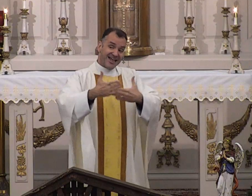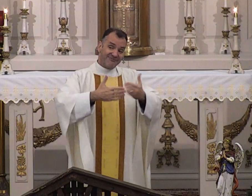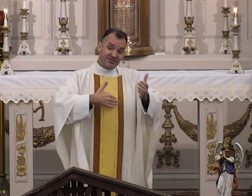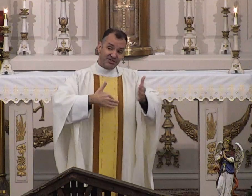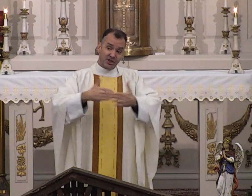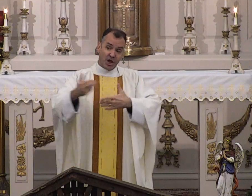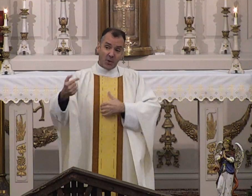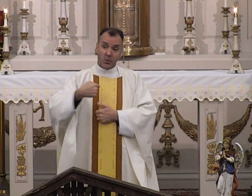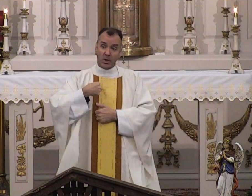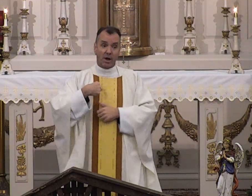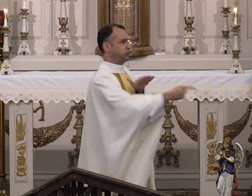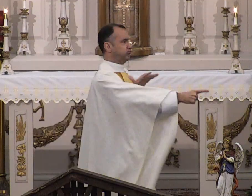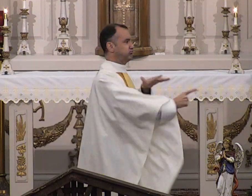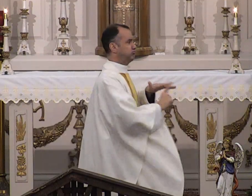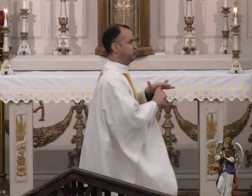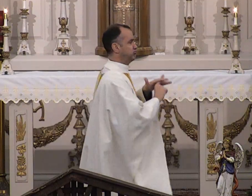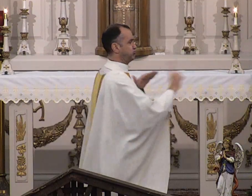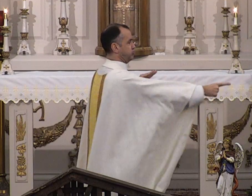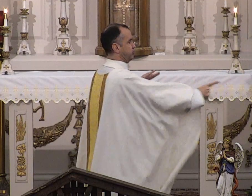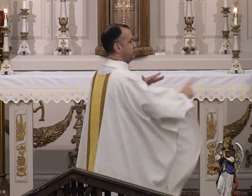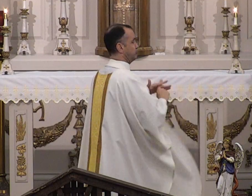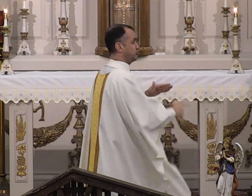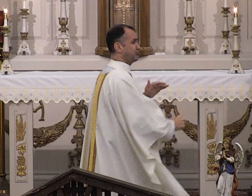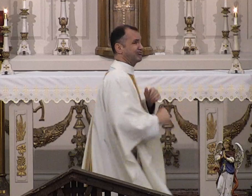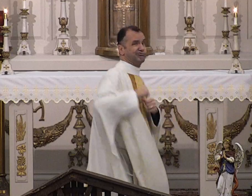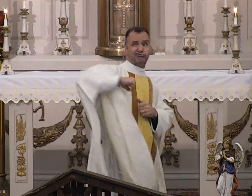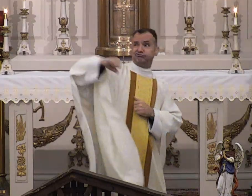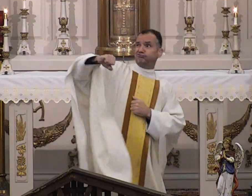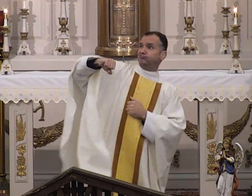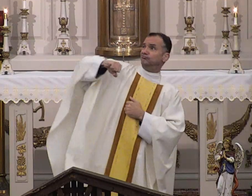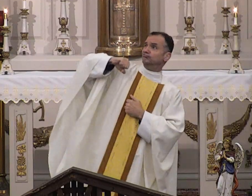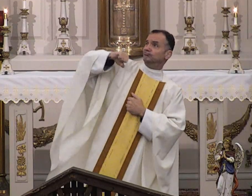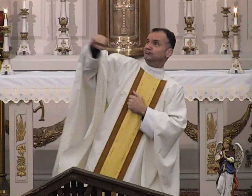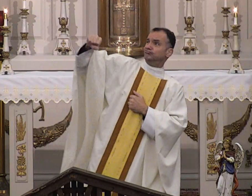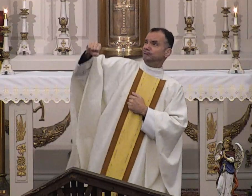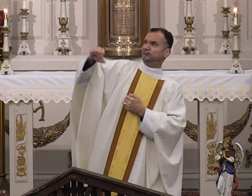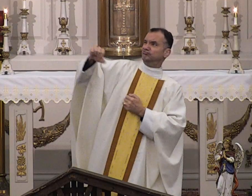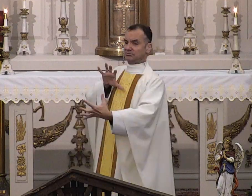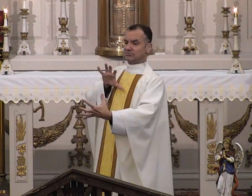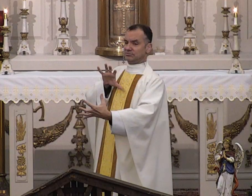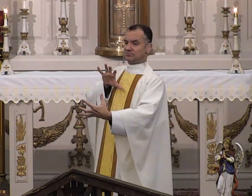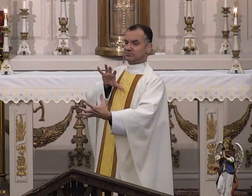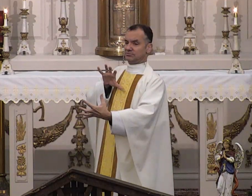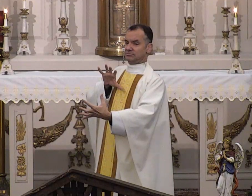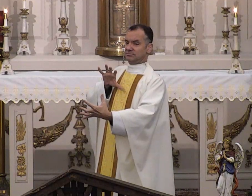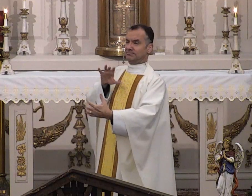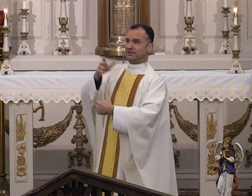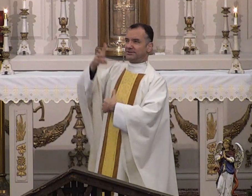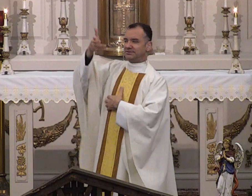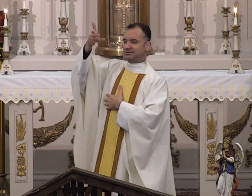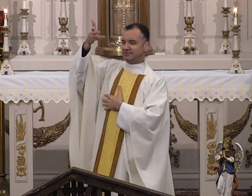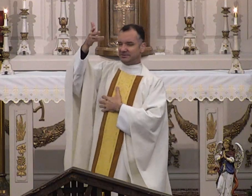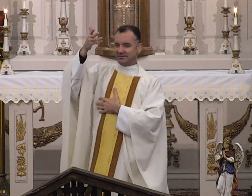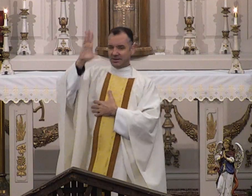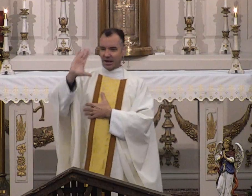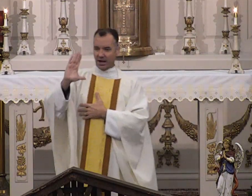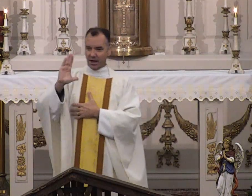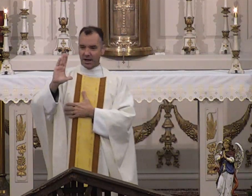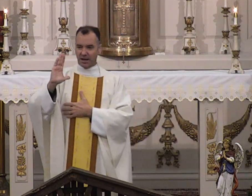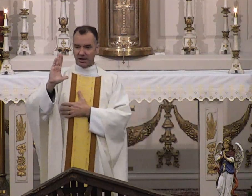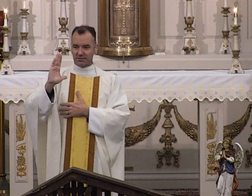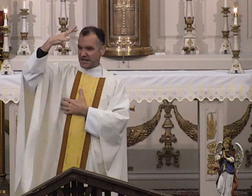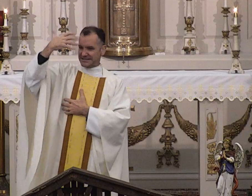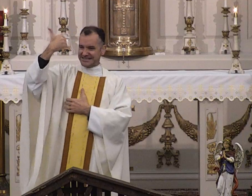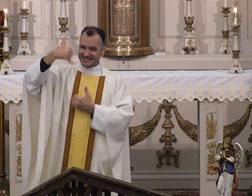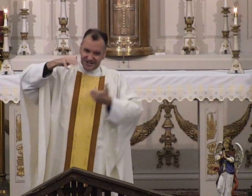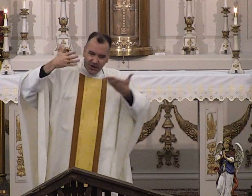children, even though at times we run from God's will and resist God and break our